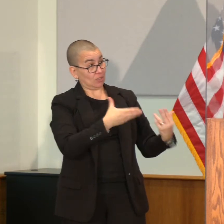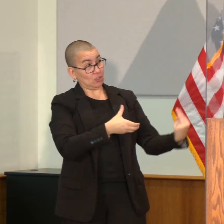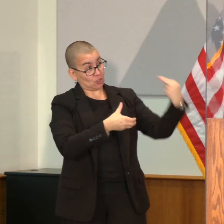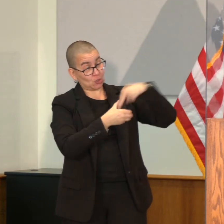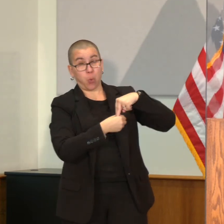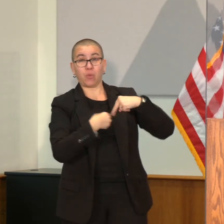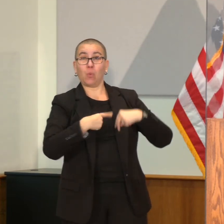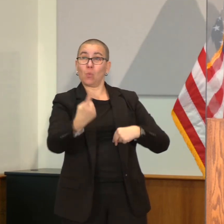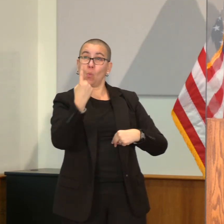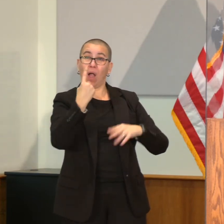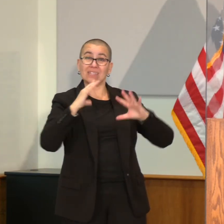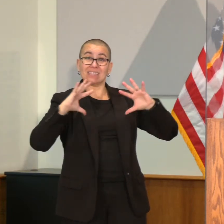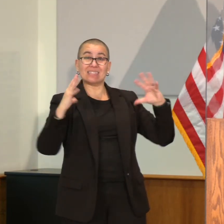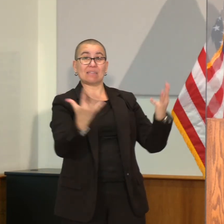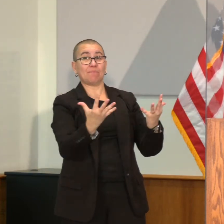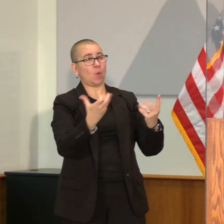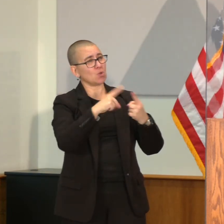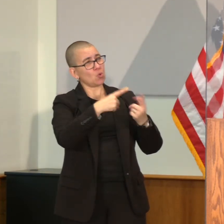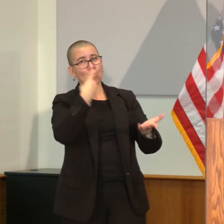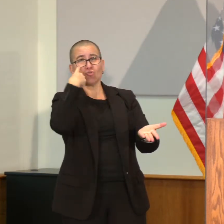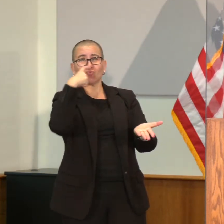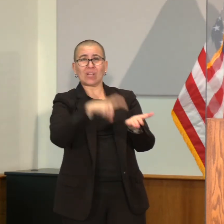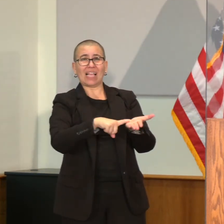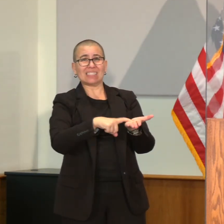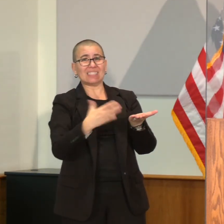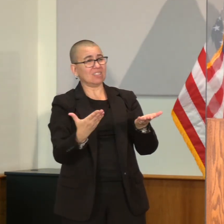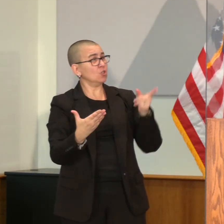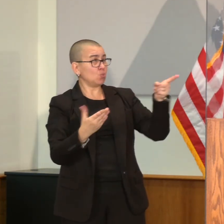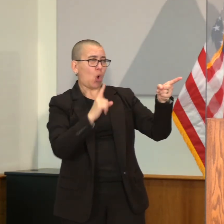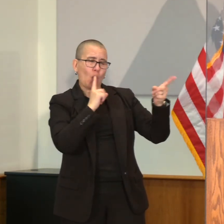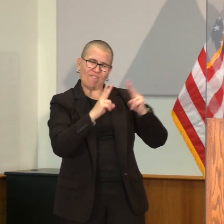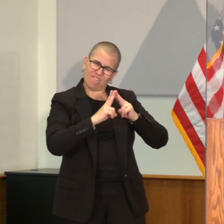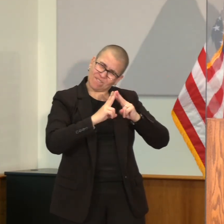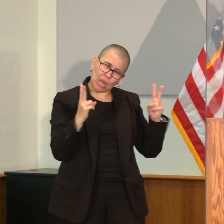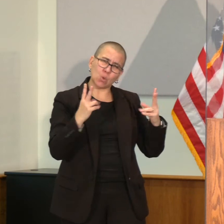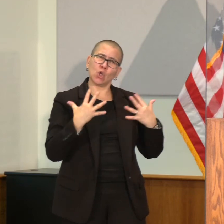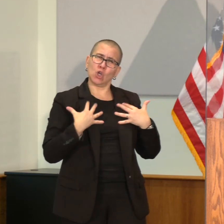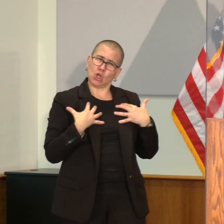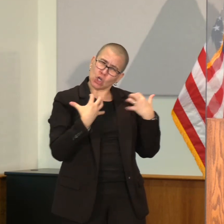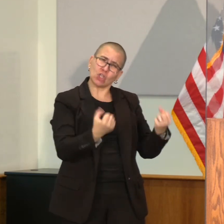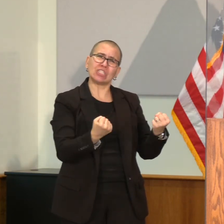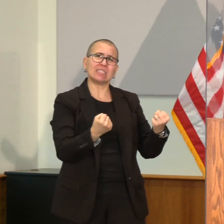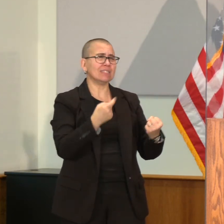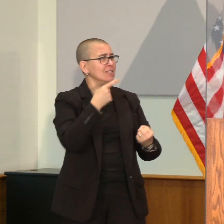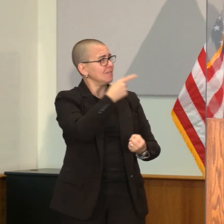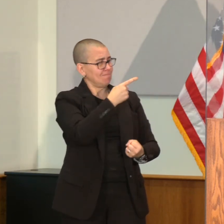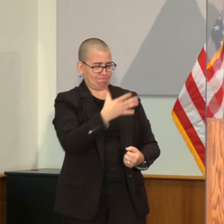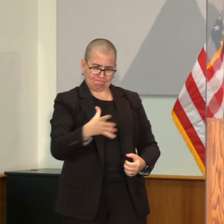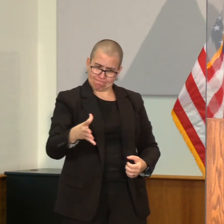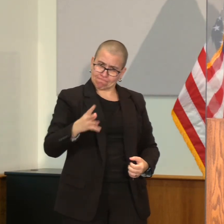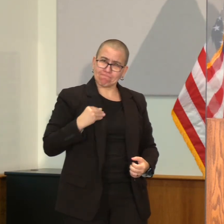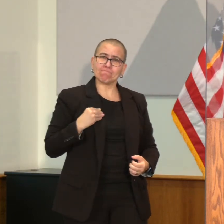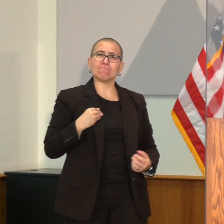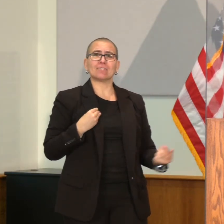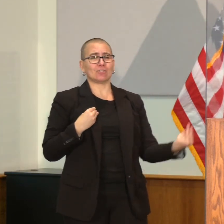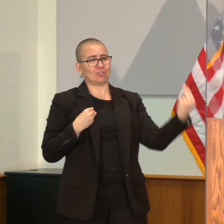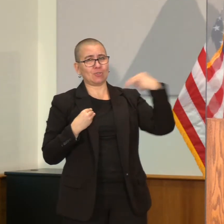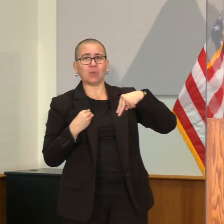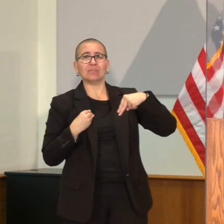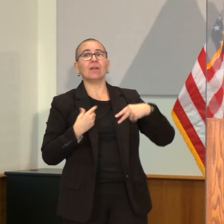go unnoticed the amount of courage that it takes in order to do so. So please join me in